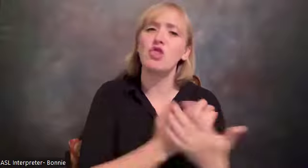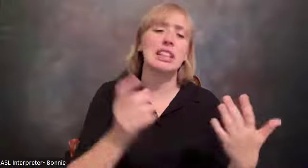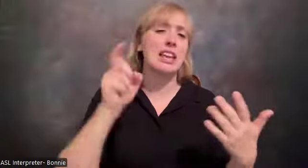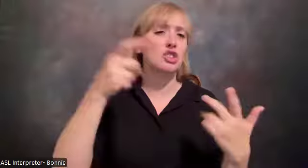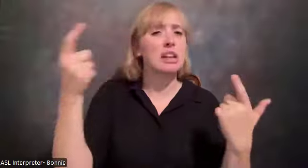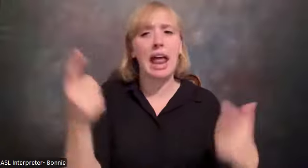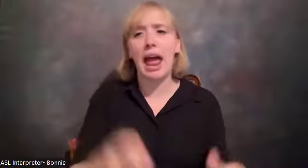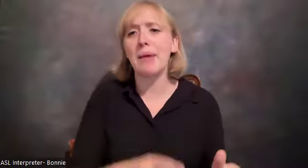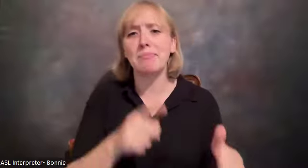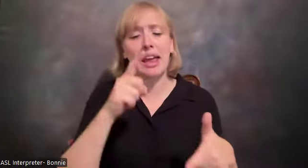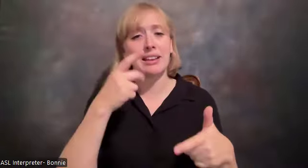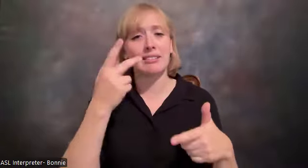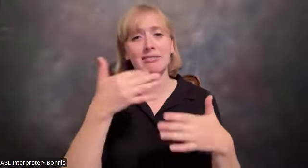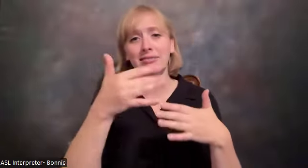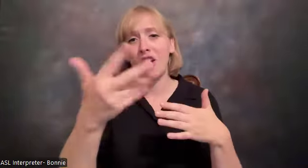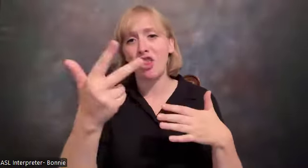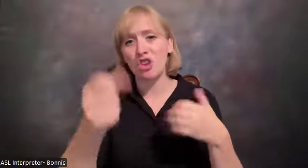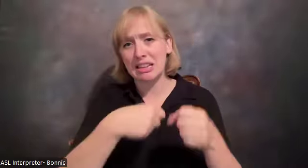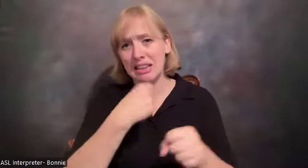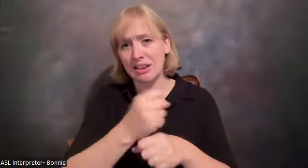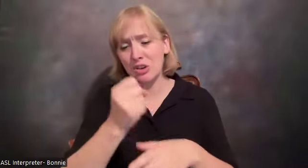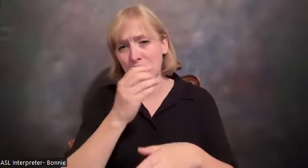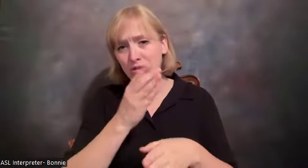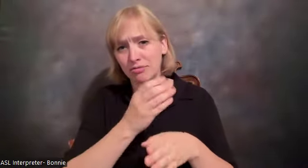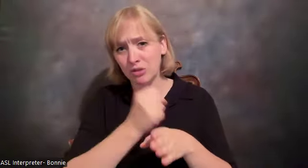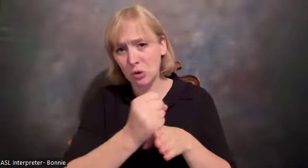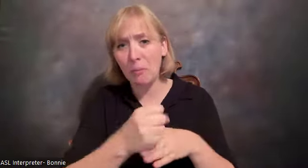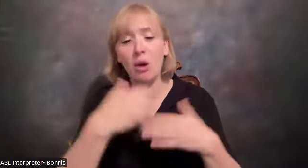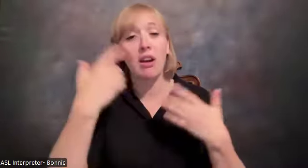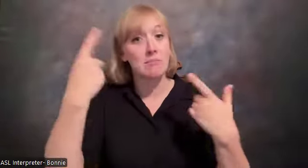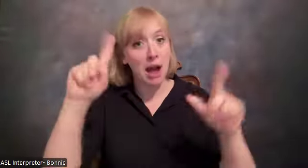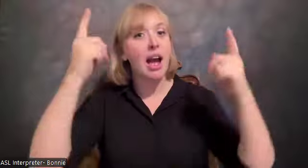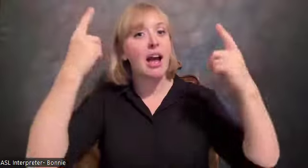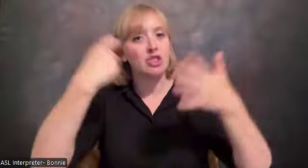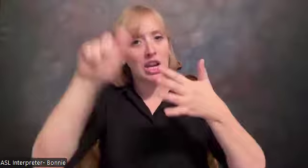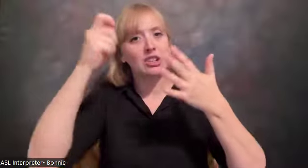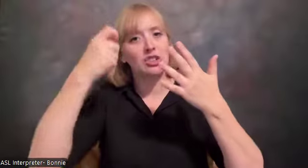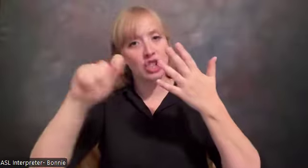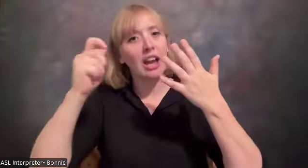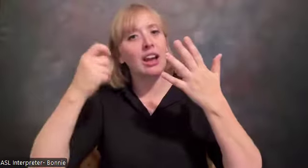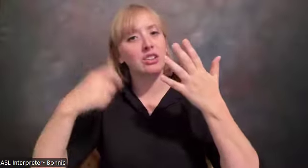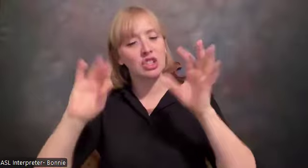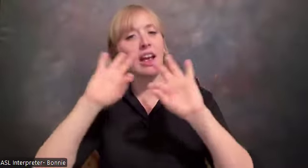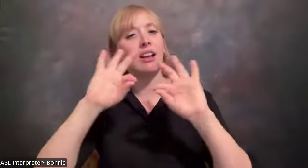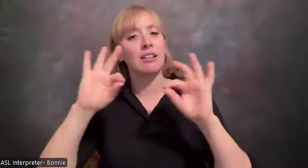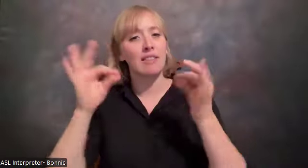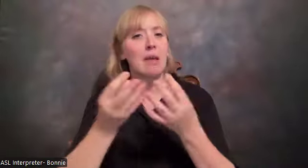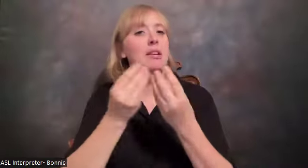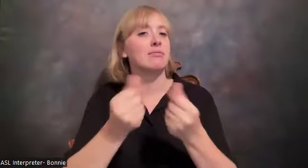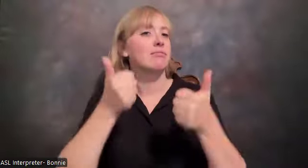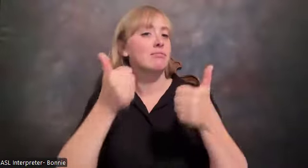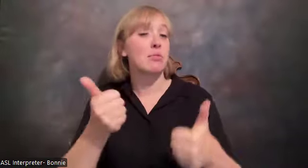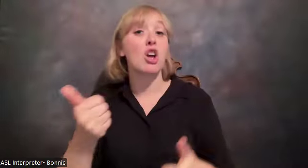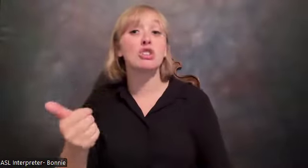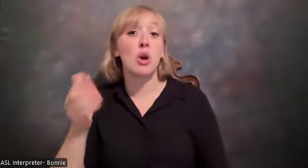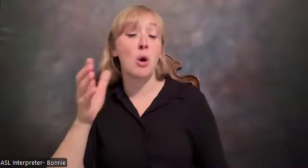guy's life by 13 years had happened. Family had been restored, all that type of stuff. So my mother calls me up and says, hey, Carl, your